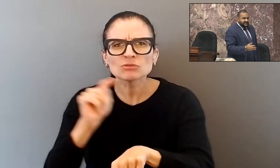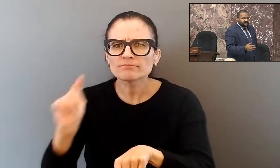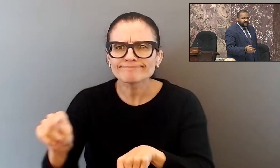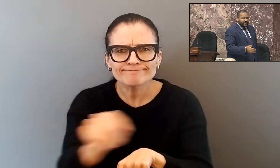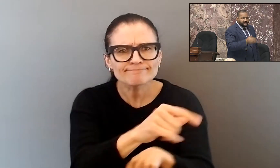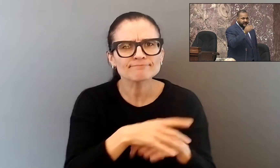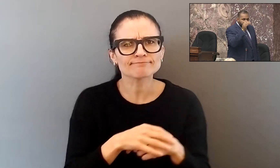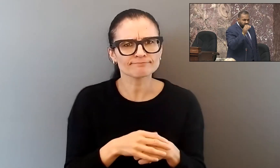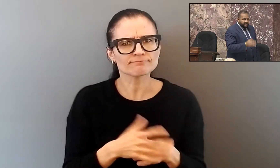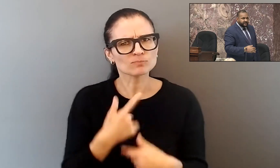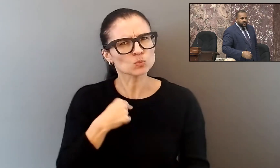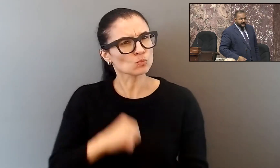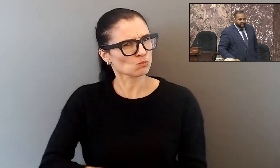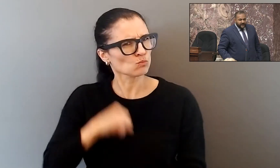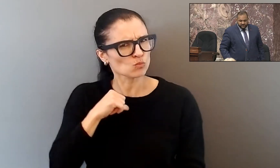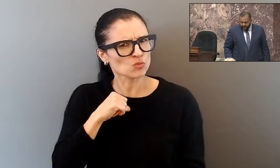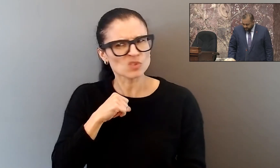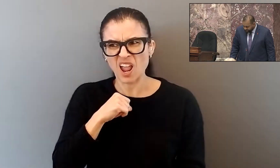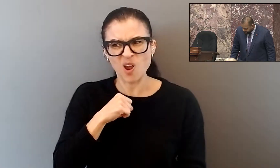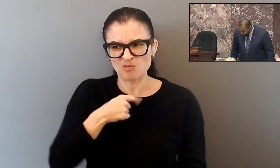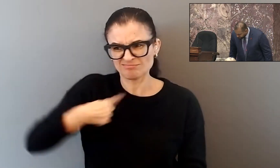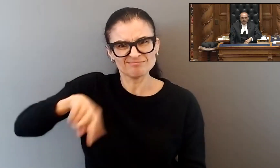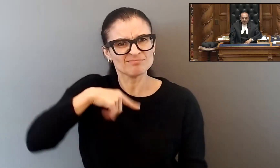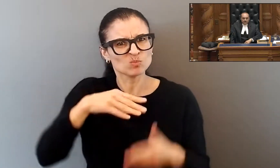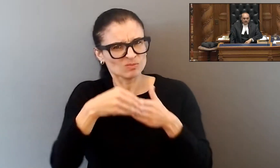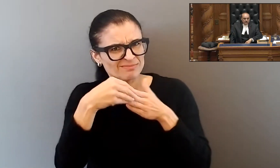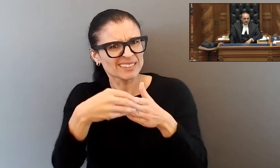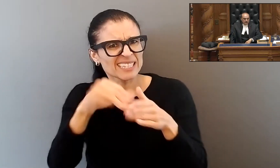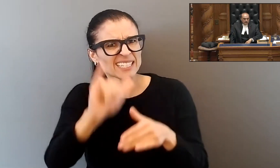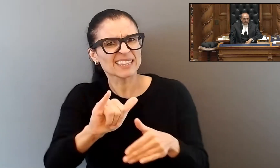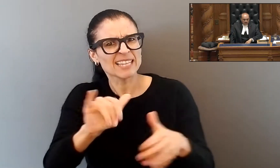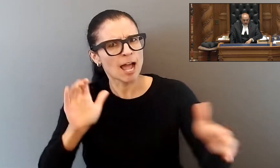be leading this engagement on this transformation.